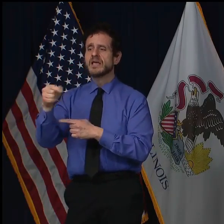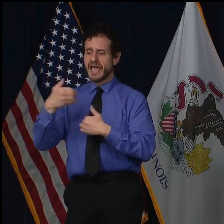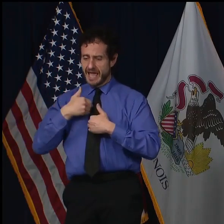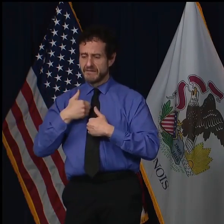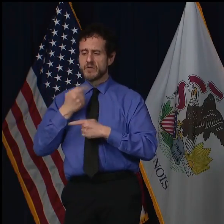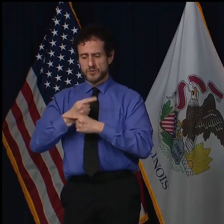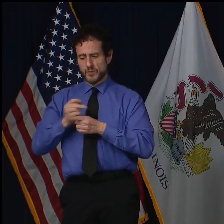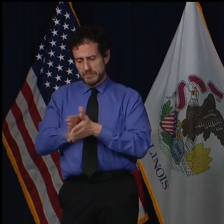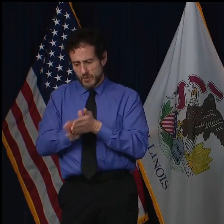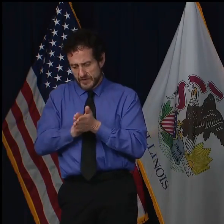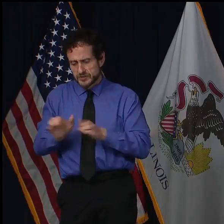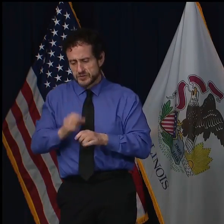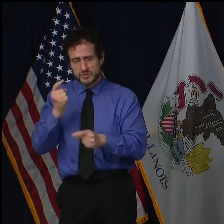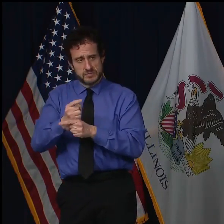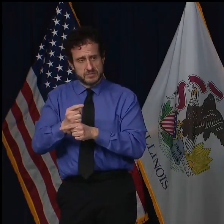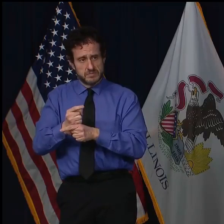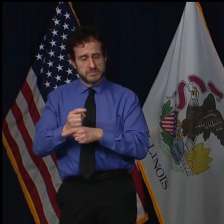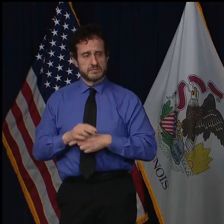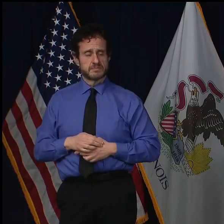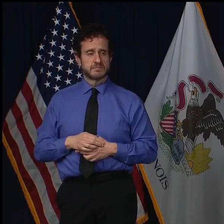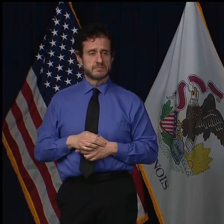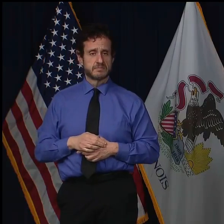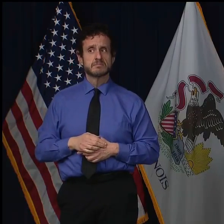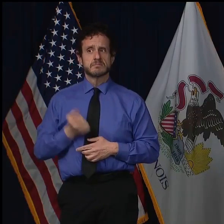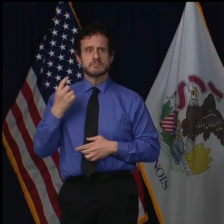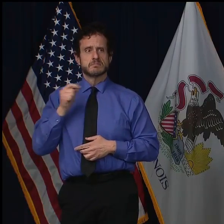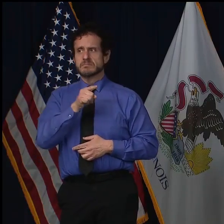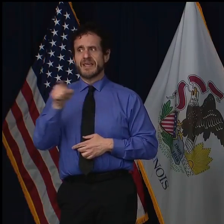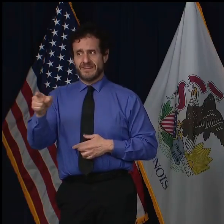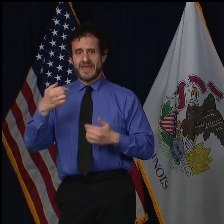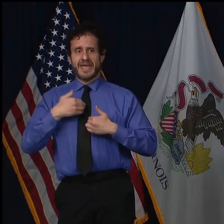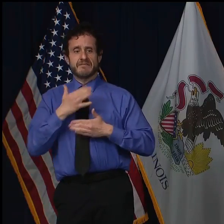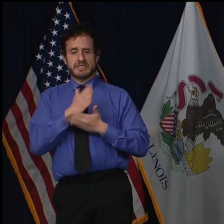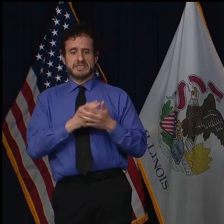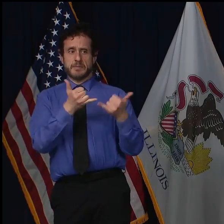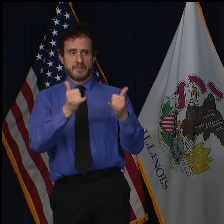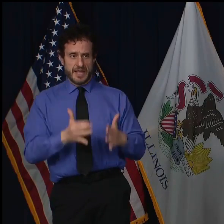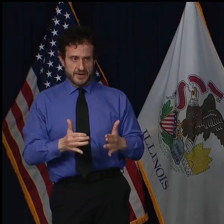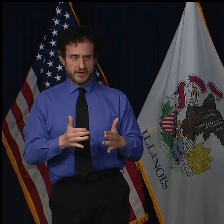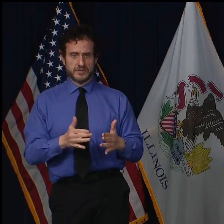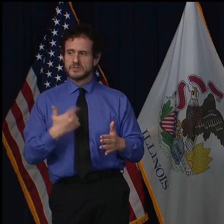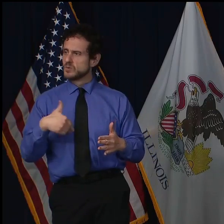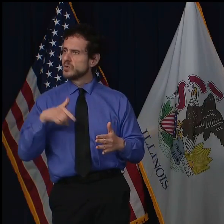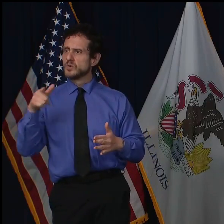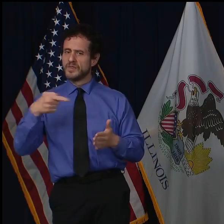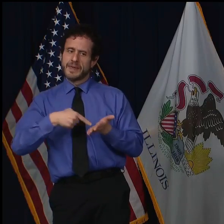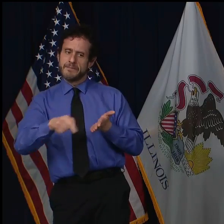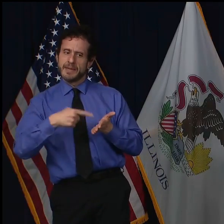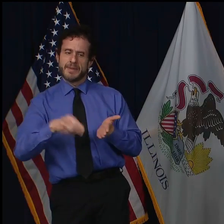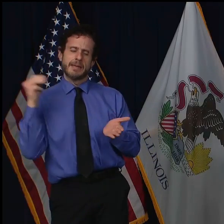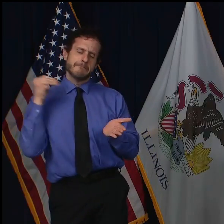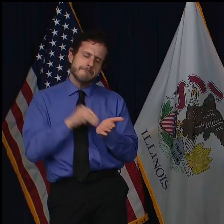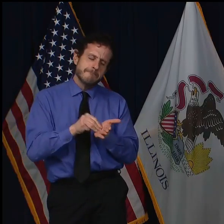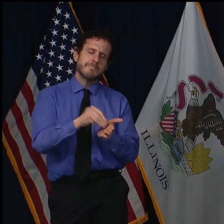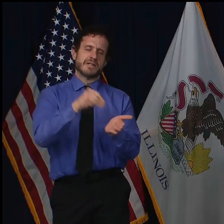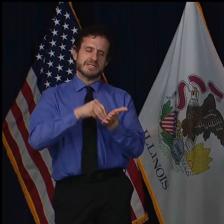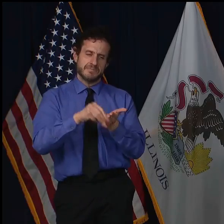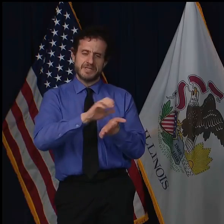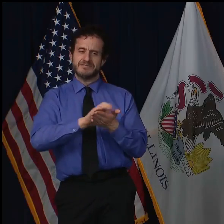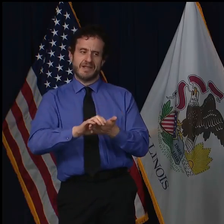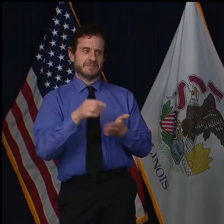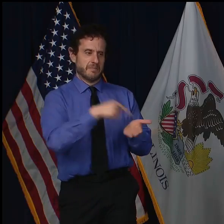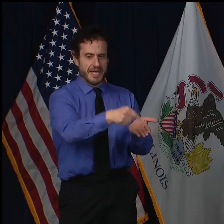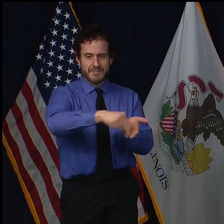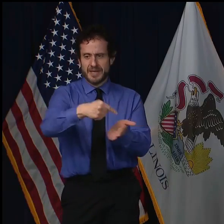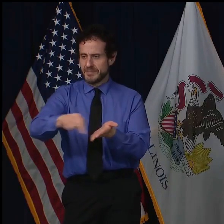right thing. Partly they're incentivized because they have players that are worth millions of dollars to them that are going to be on the field.